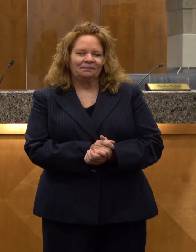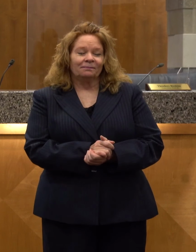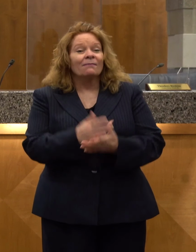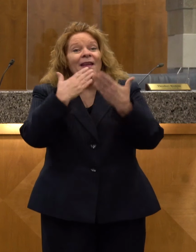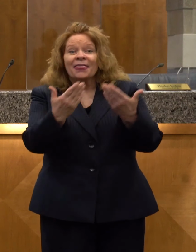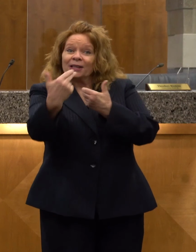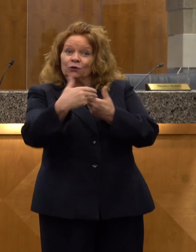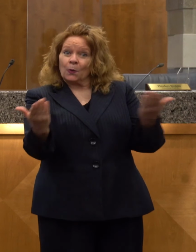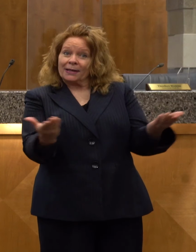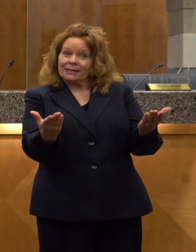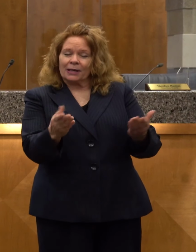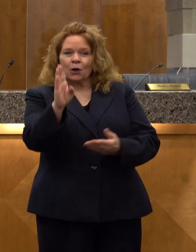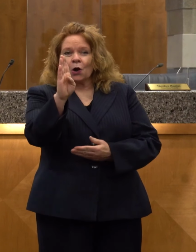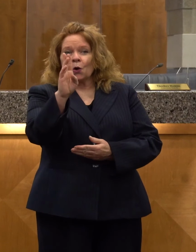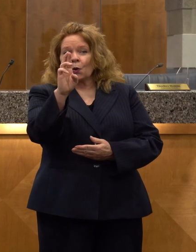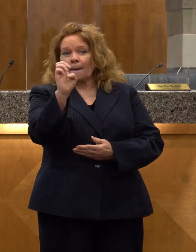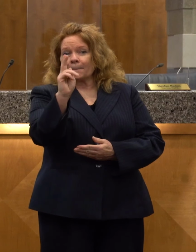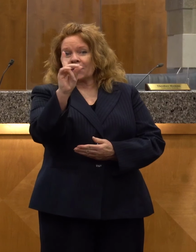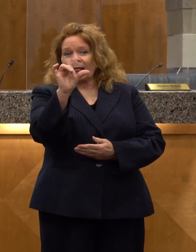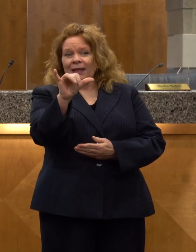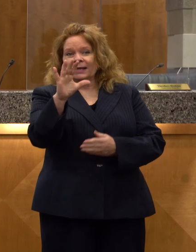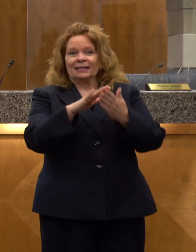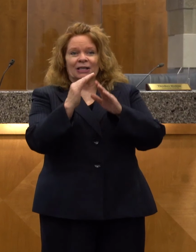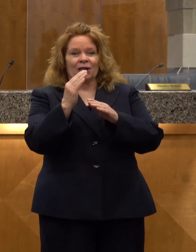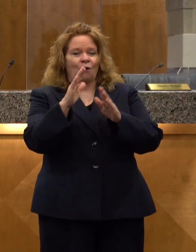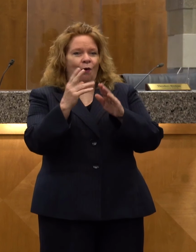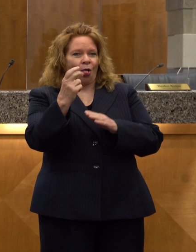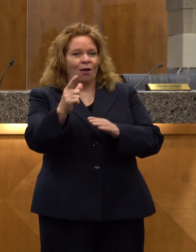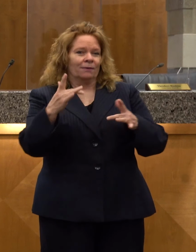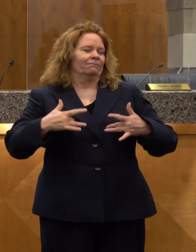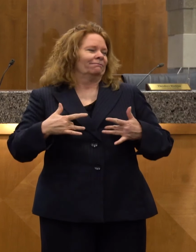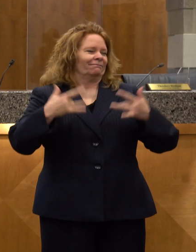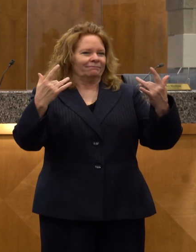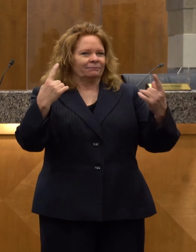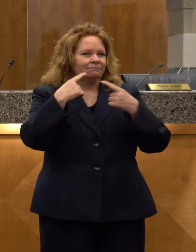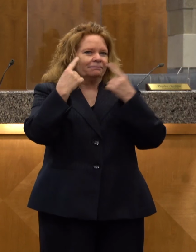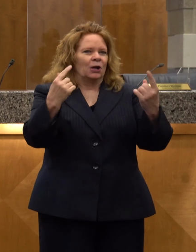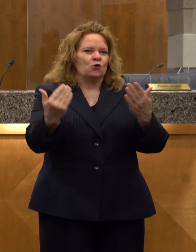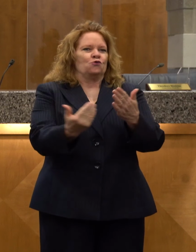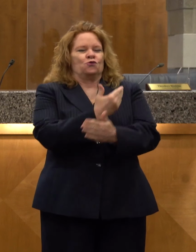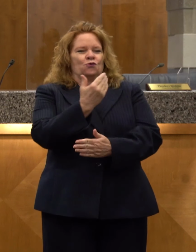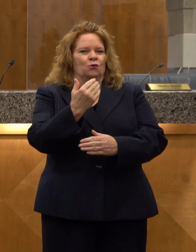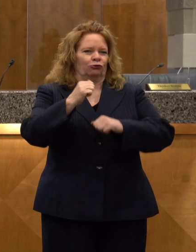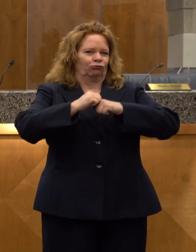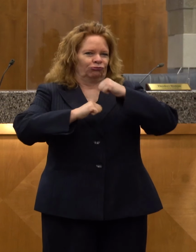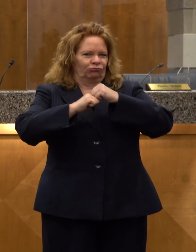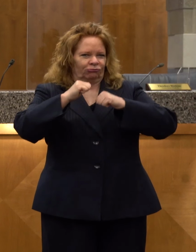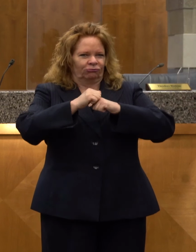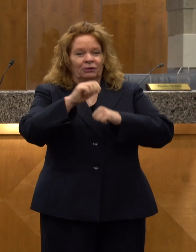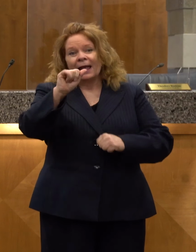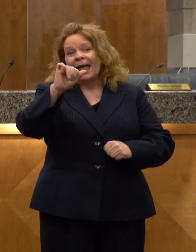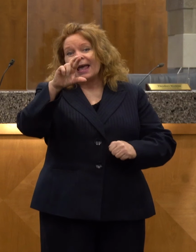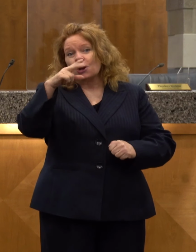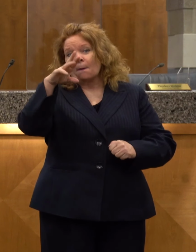Thanks for joining us here at Berkeley City Hall for the announcement of an exciting infrastructure project. Airport Road,